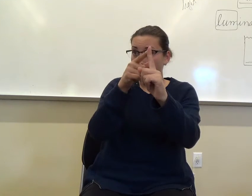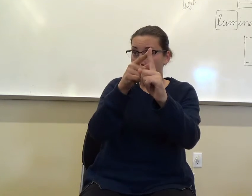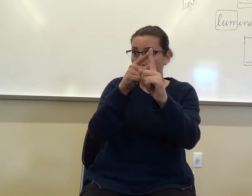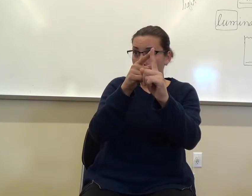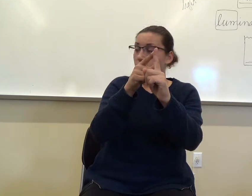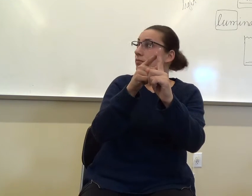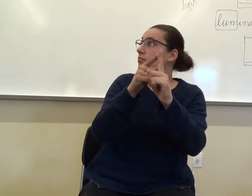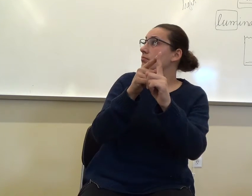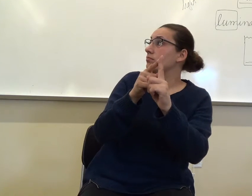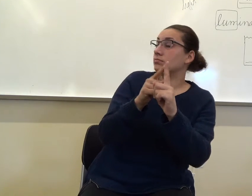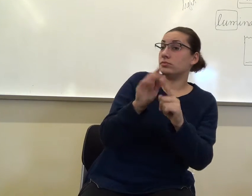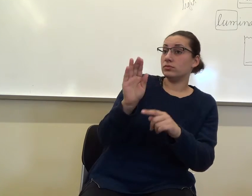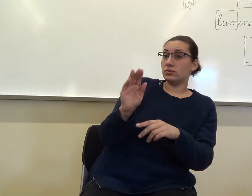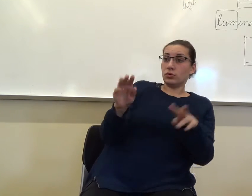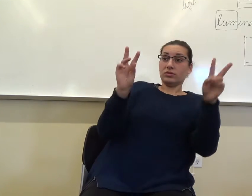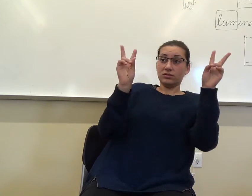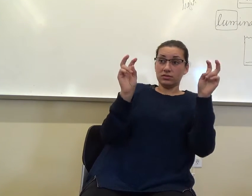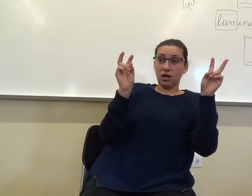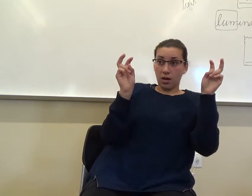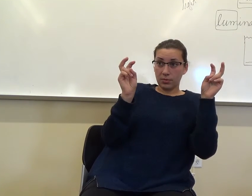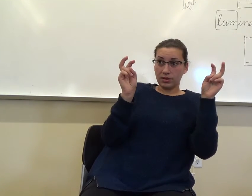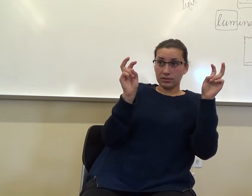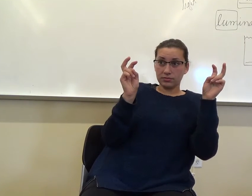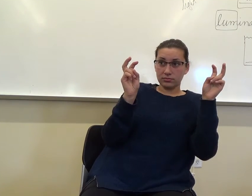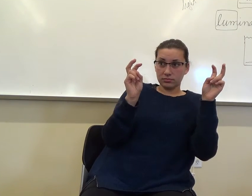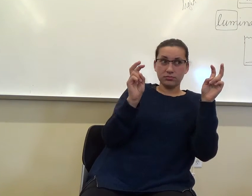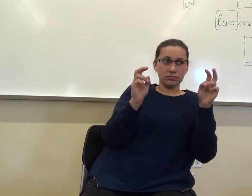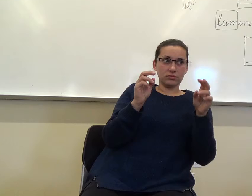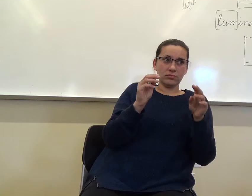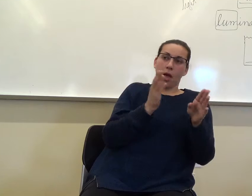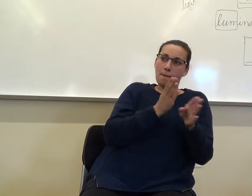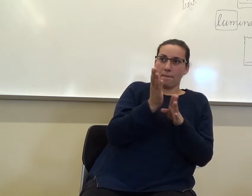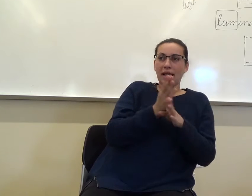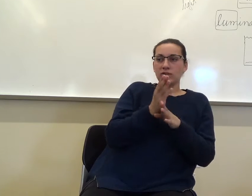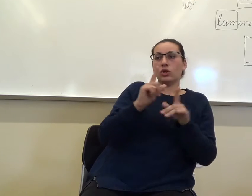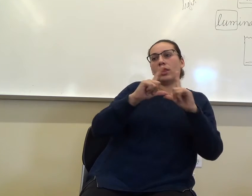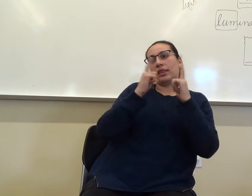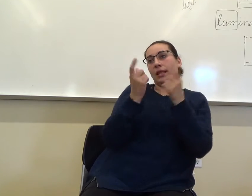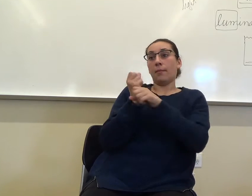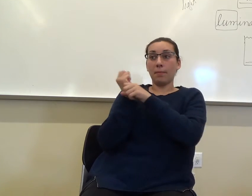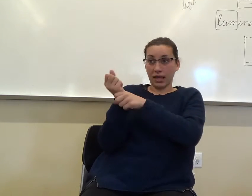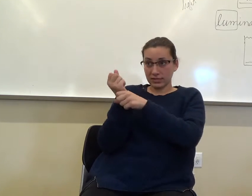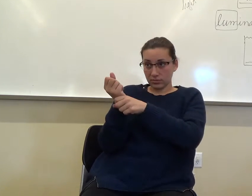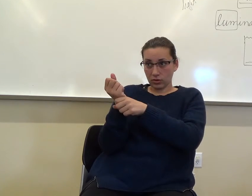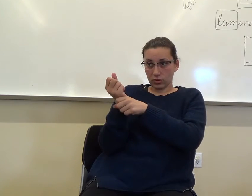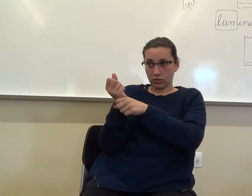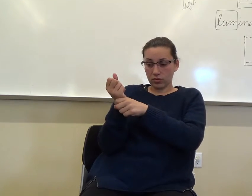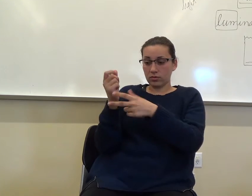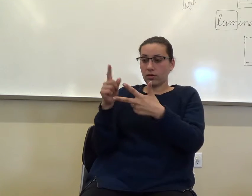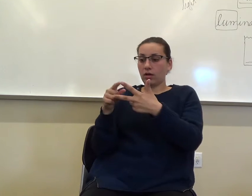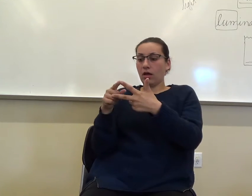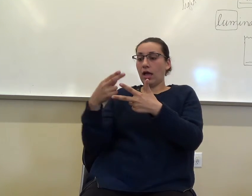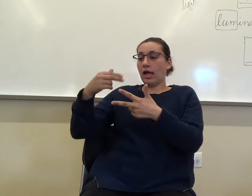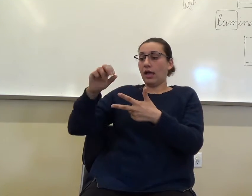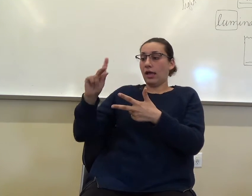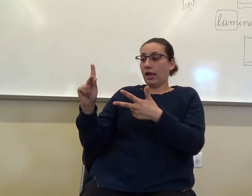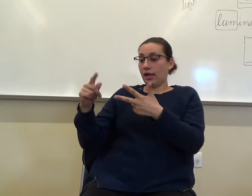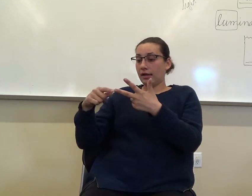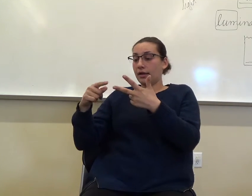if the topic is Major League Baseball and Jackie Robinson and Hank Greenberg, your question here